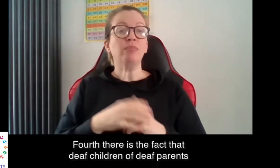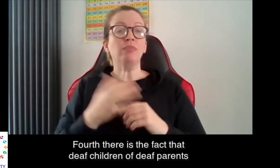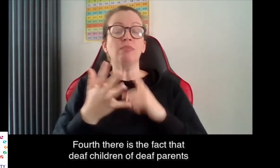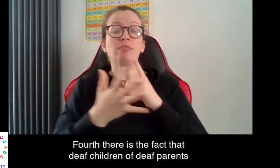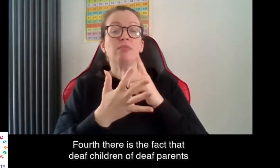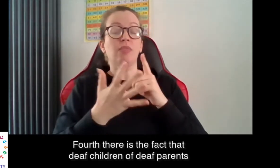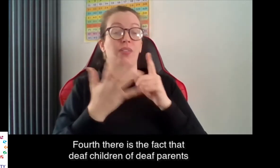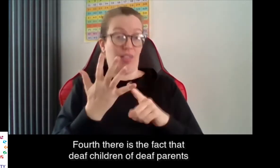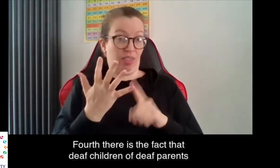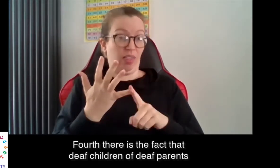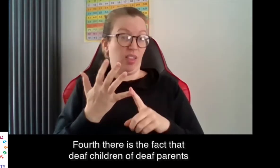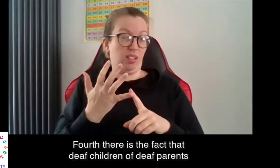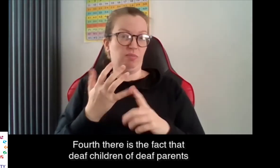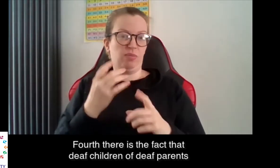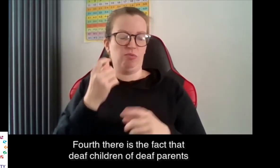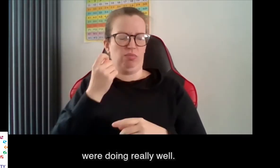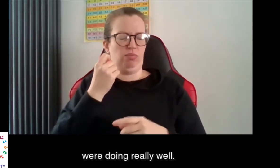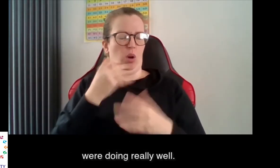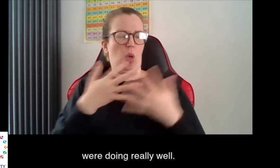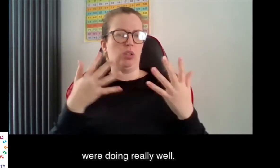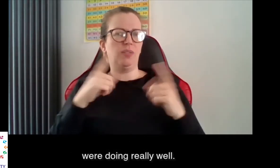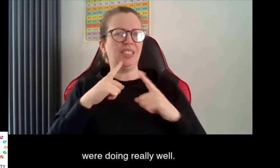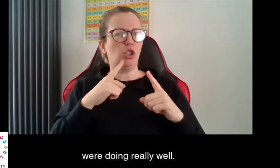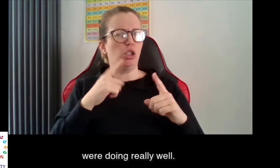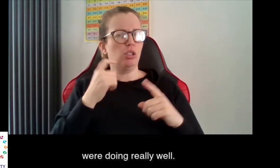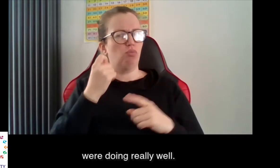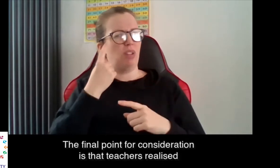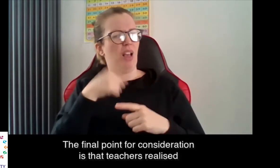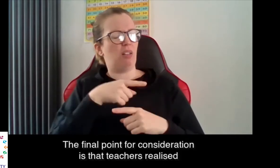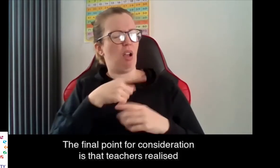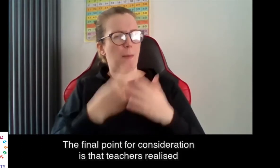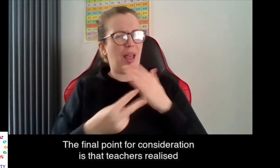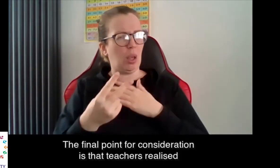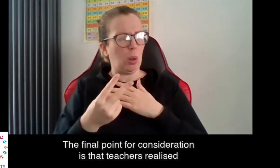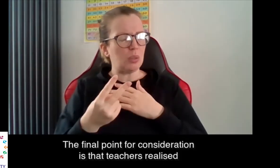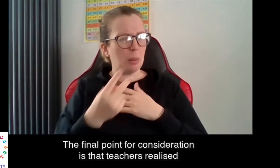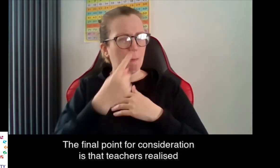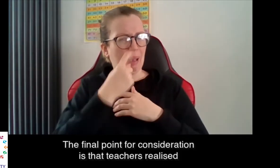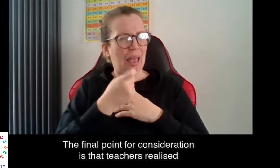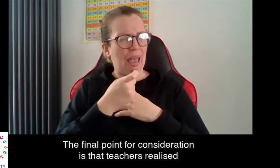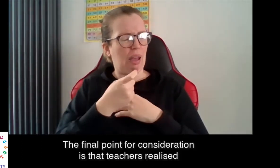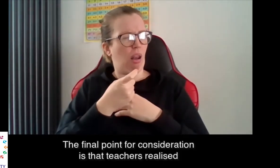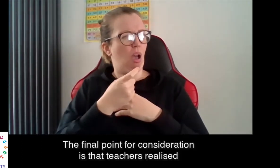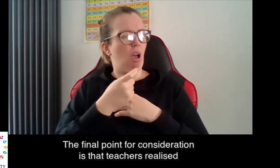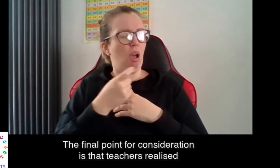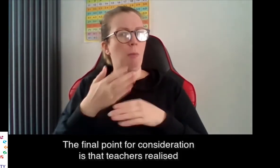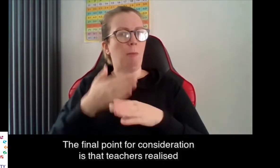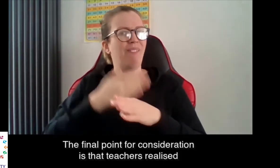deaf children of deaf parents were doing really well. The final point for consideration is that